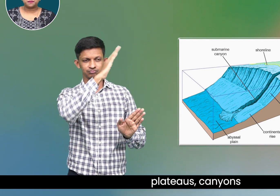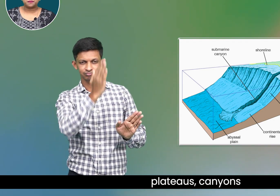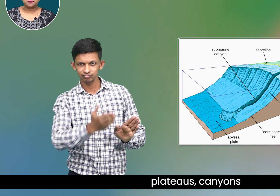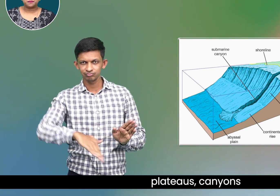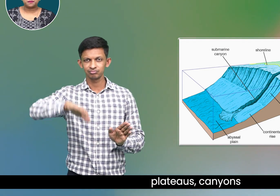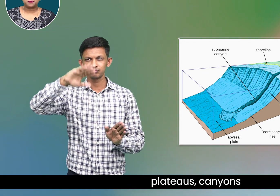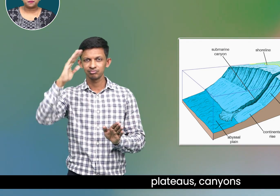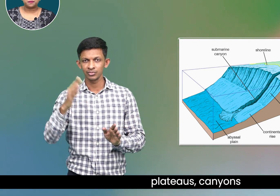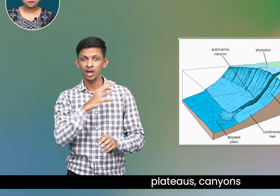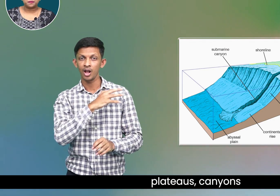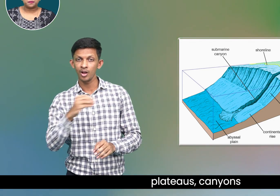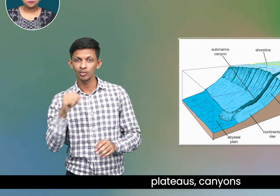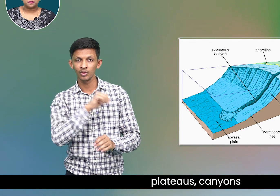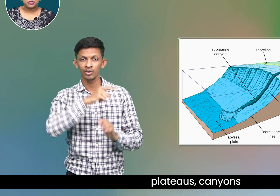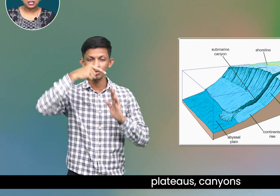plateaus,